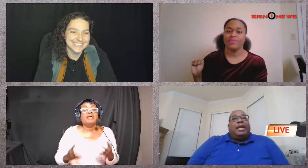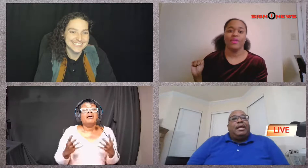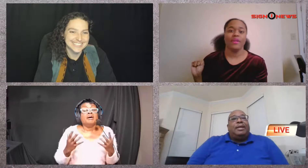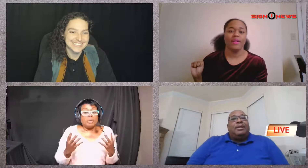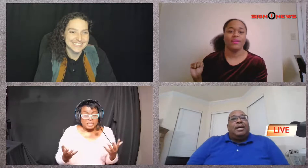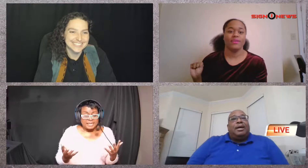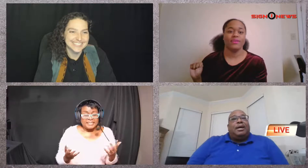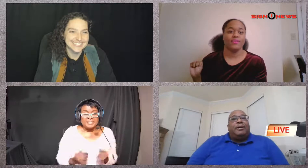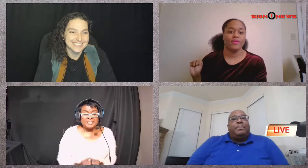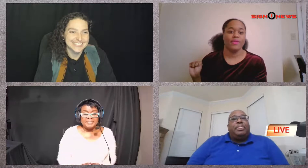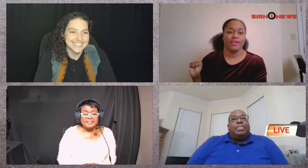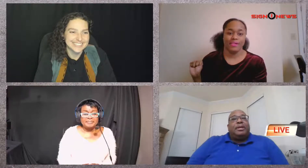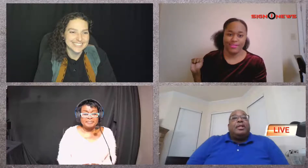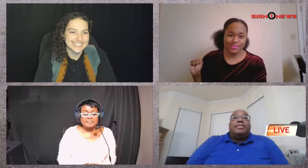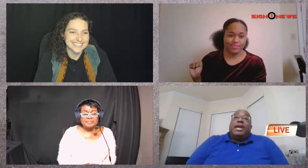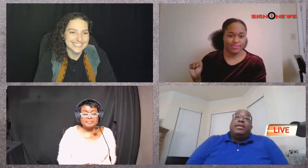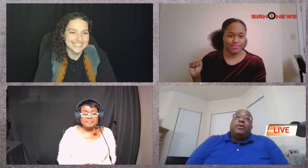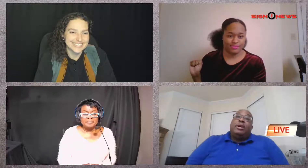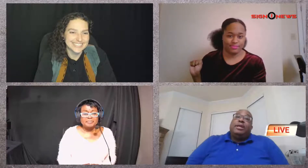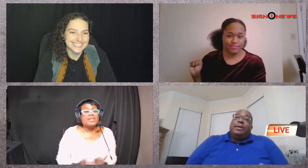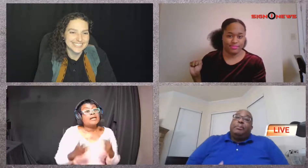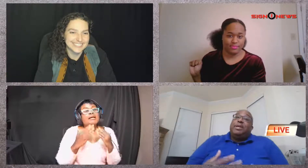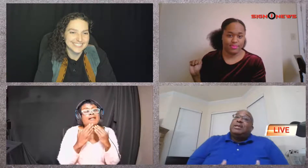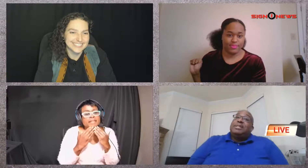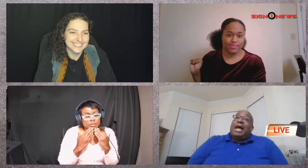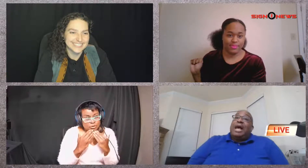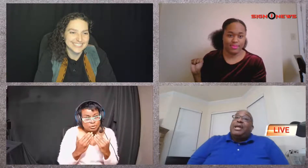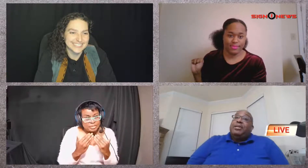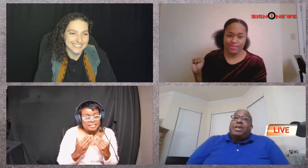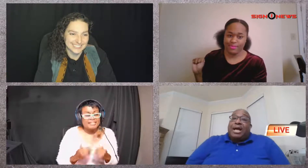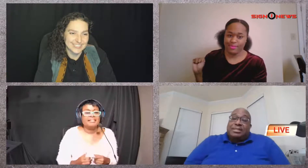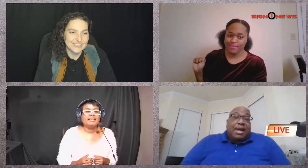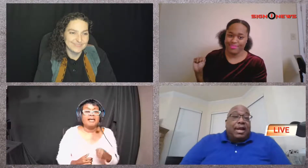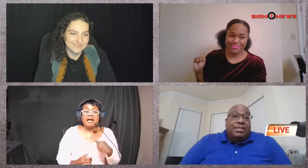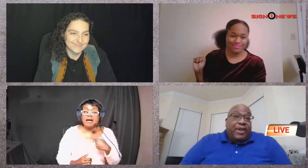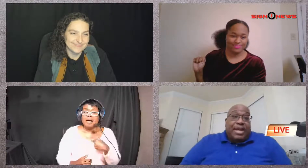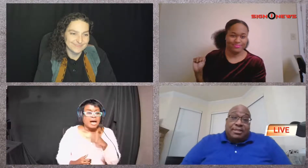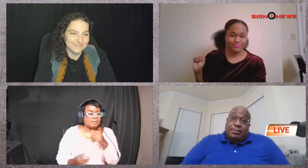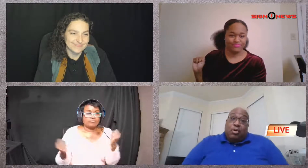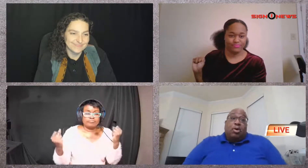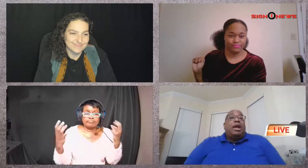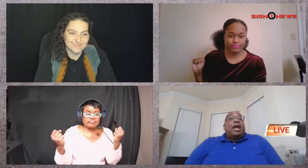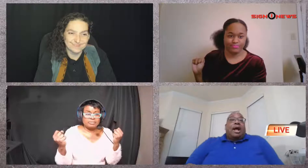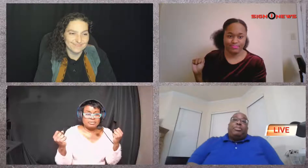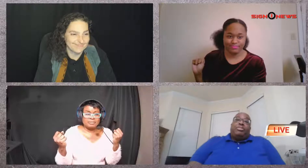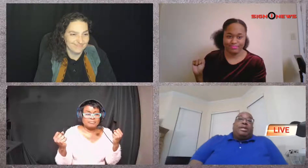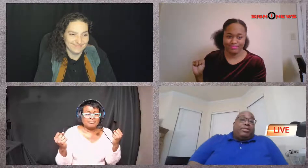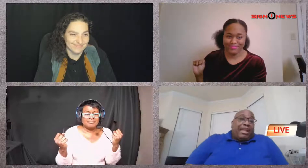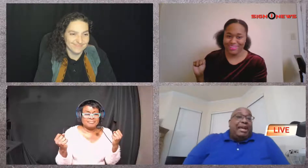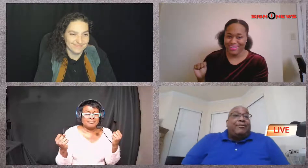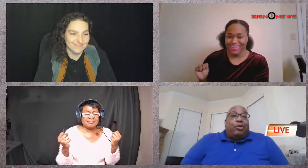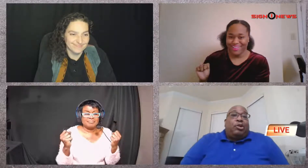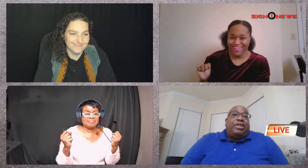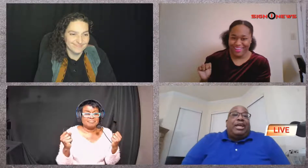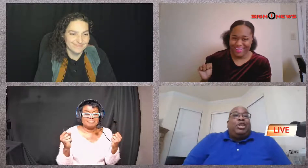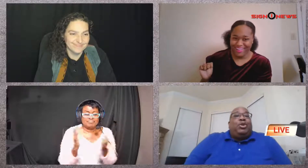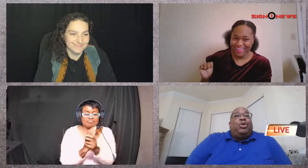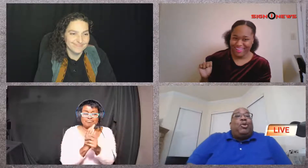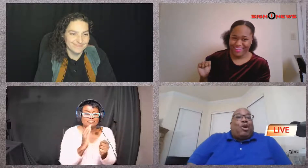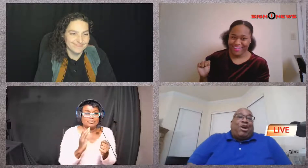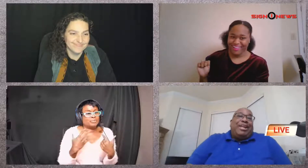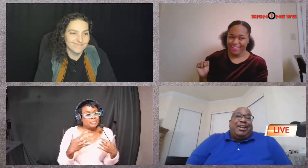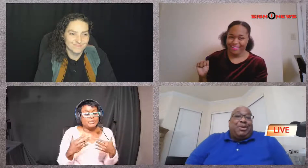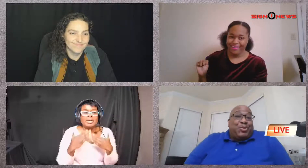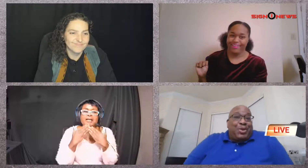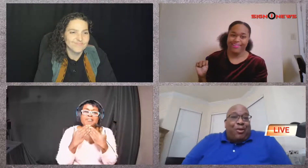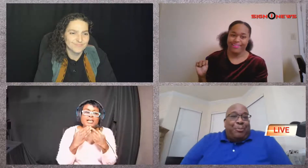Well, and thank you. And because I do not sign as fast anymore, I'm thankful that